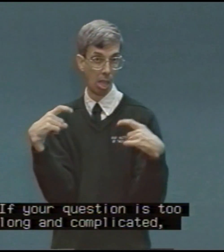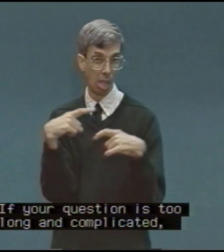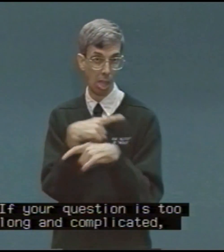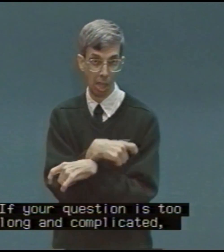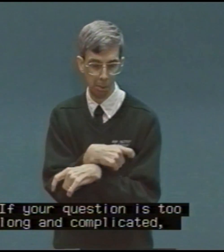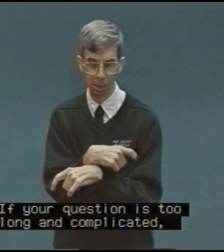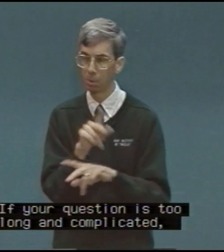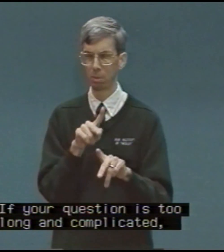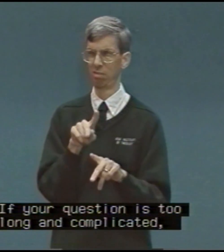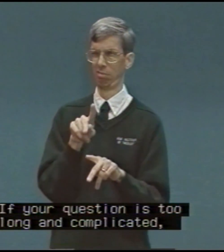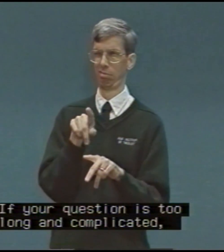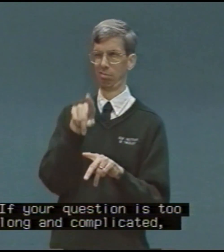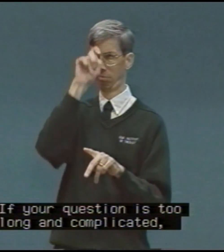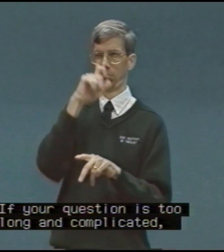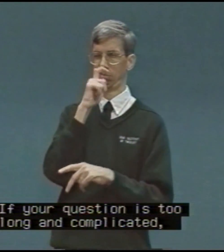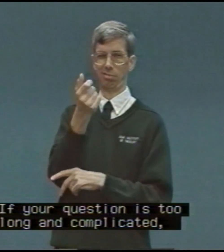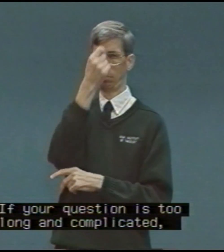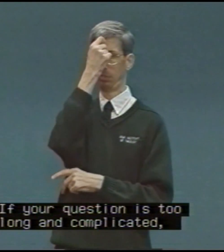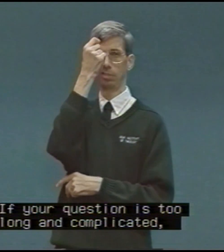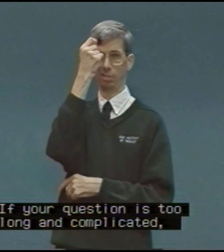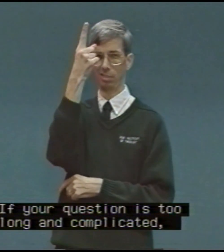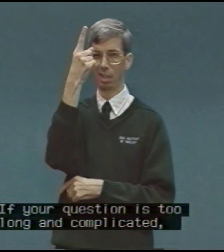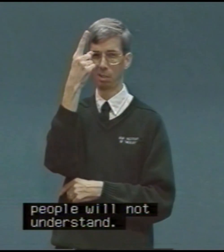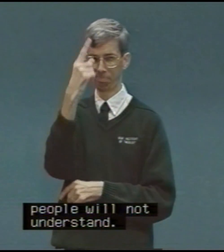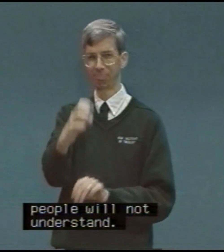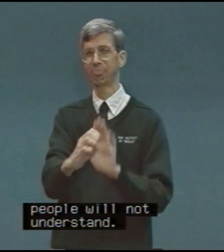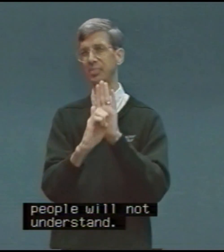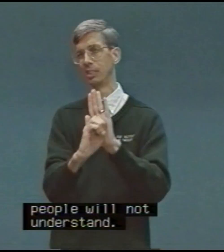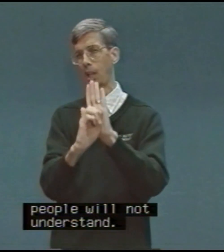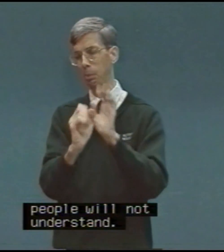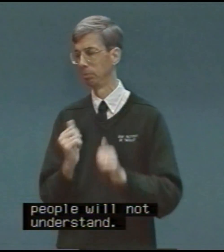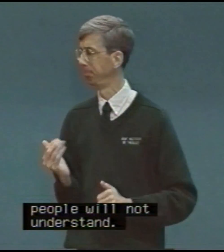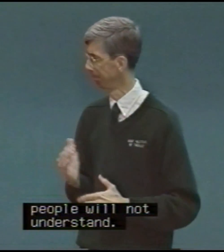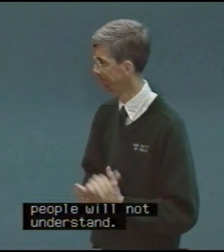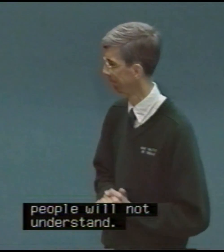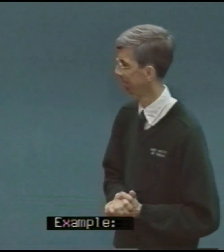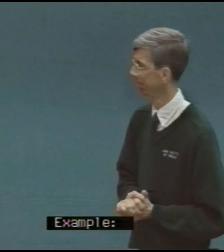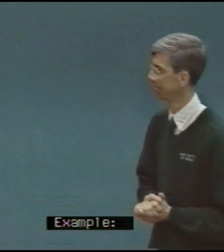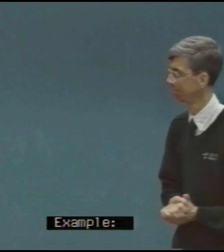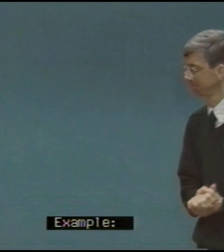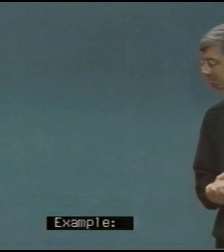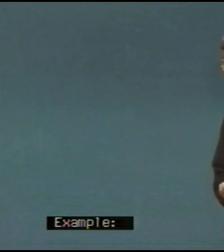If your question is too long and complicated, people will not understand. Example.